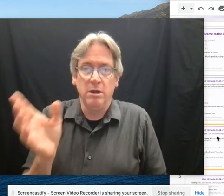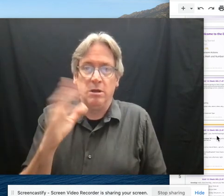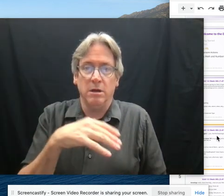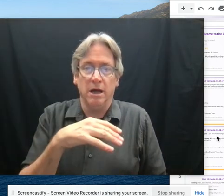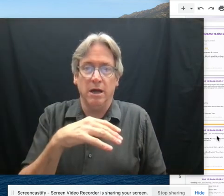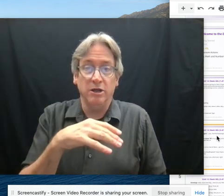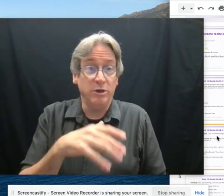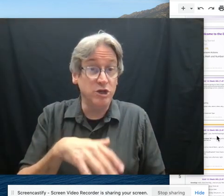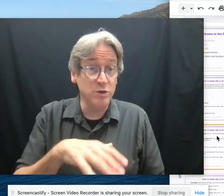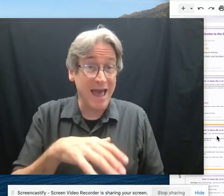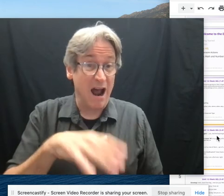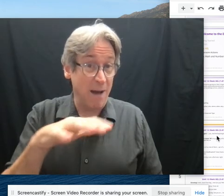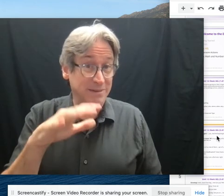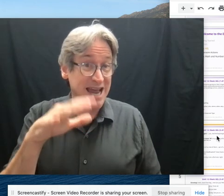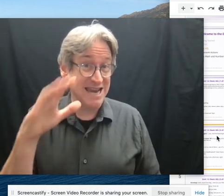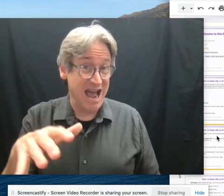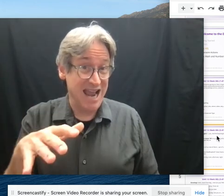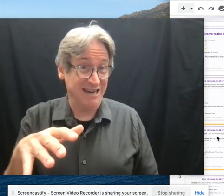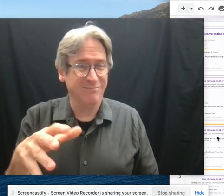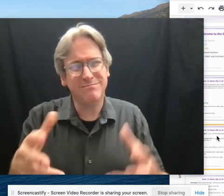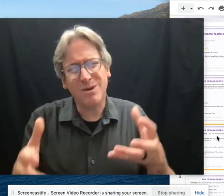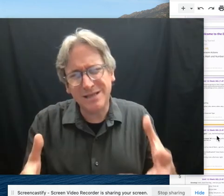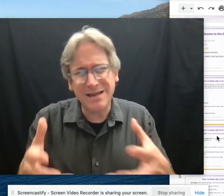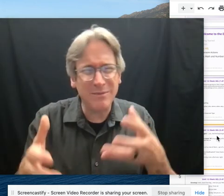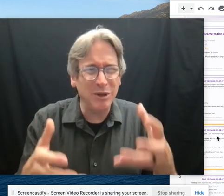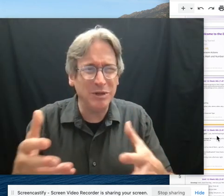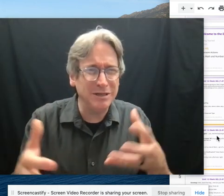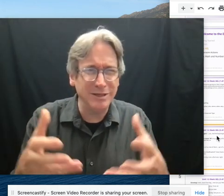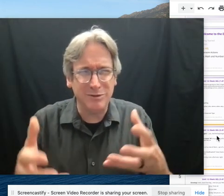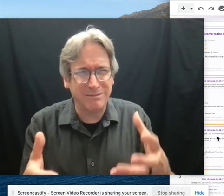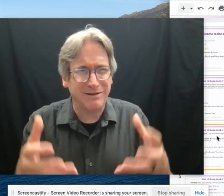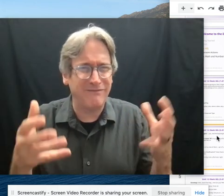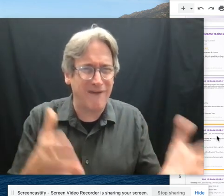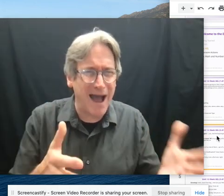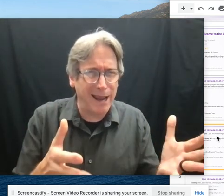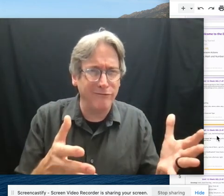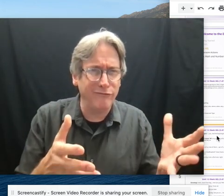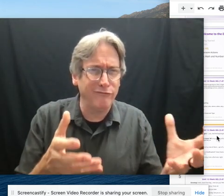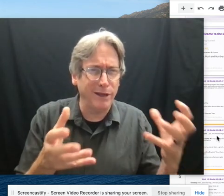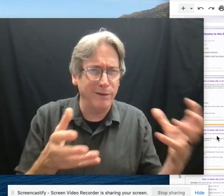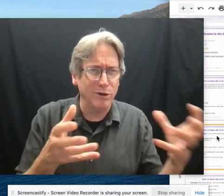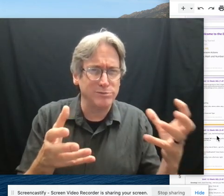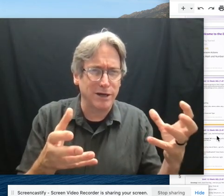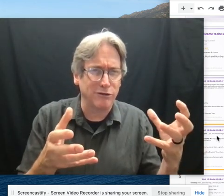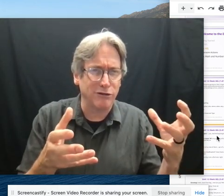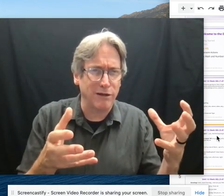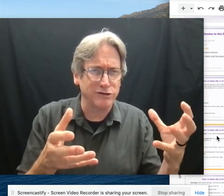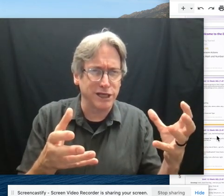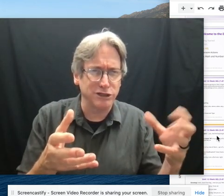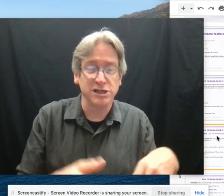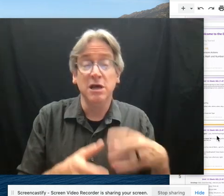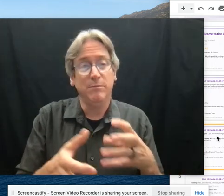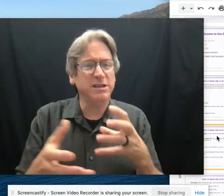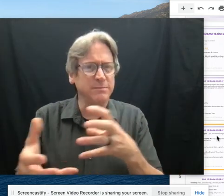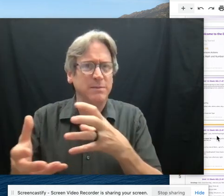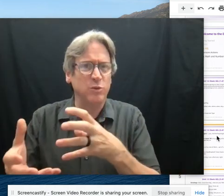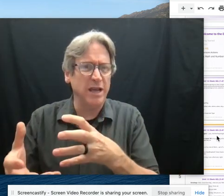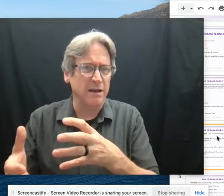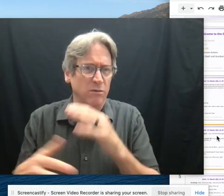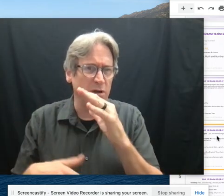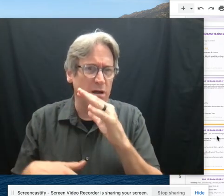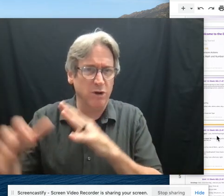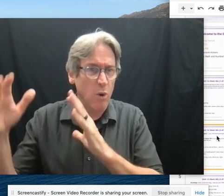them. You can do that up to 9. Most of the time, we do up to 5 in most practical conversations, but